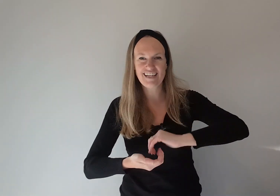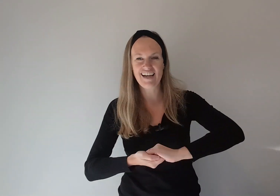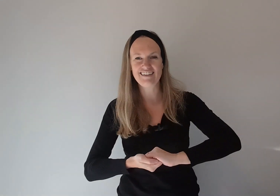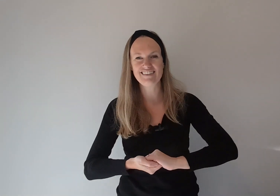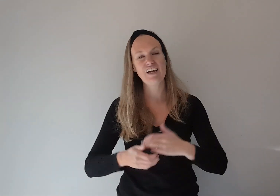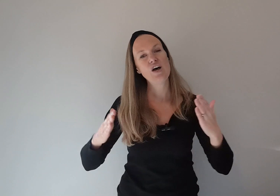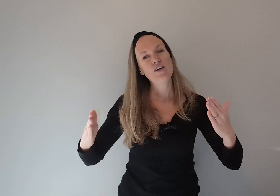reconciled.